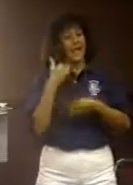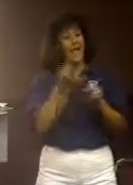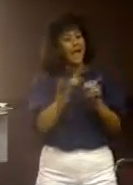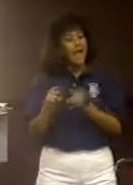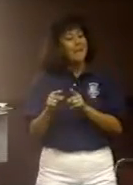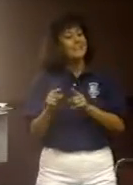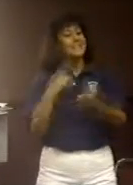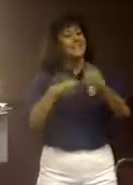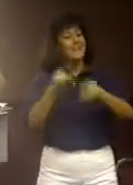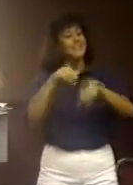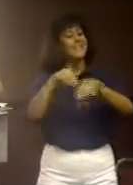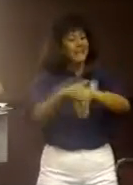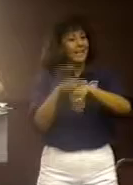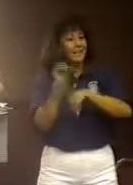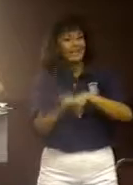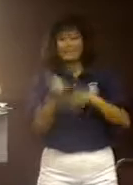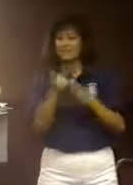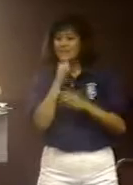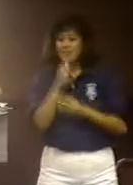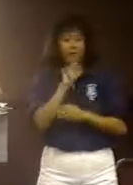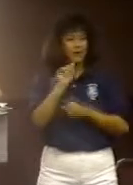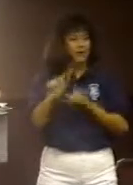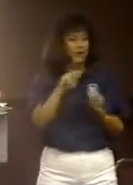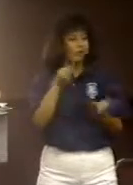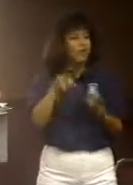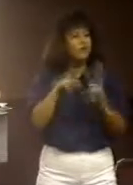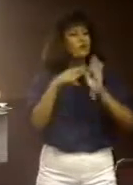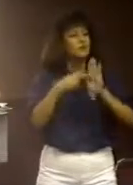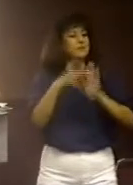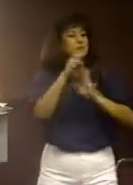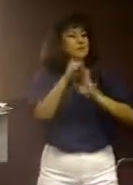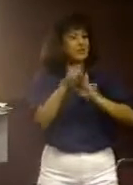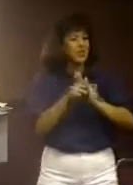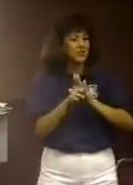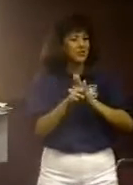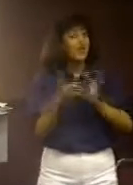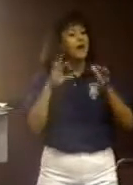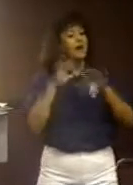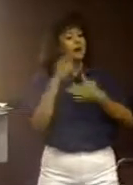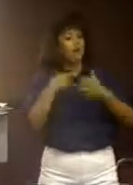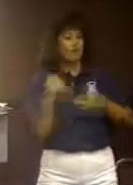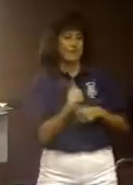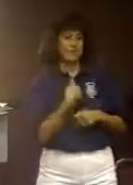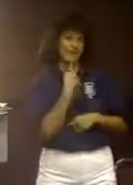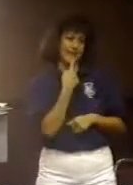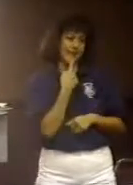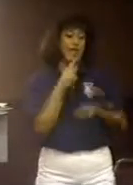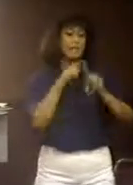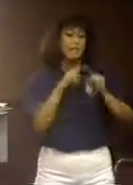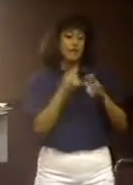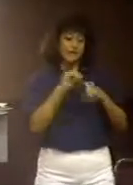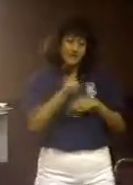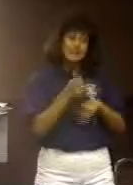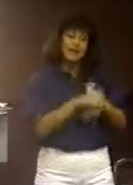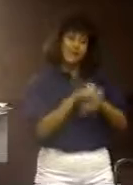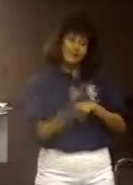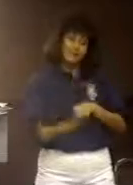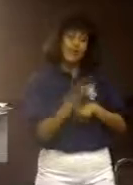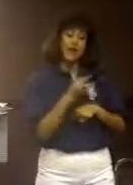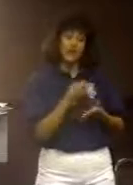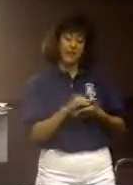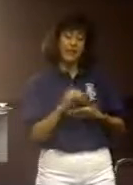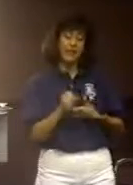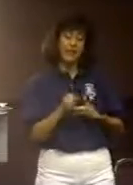in English. It's not a perfect representation of what we say, but it's English,